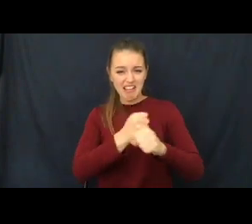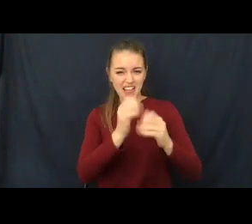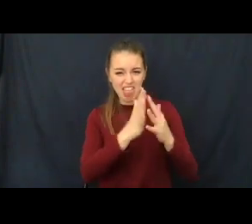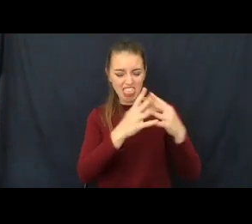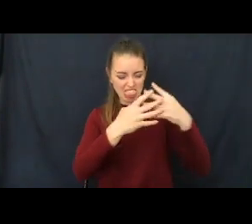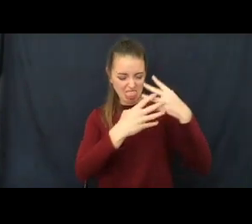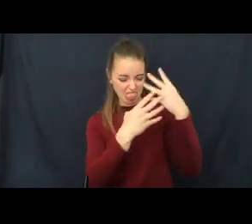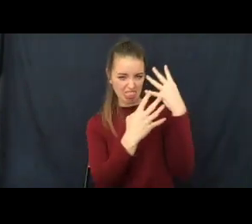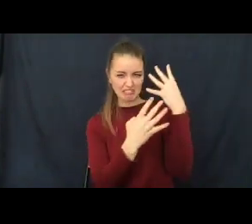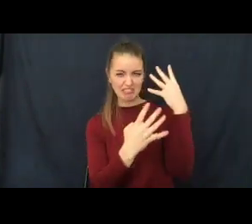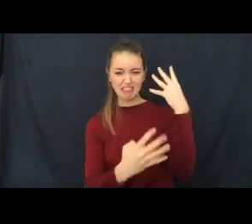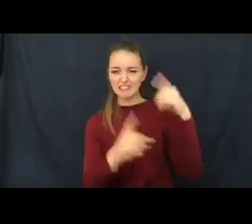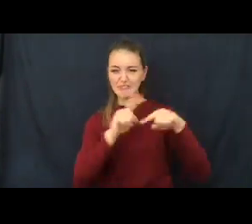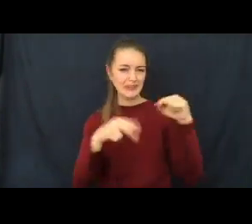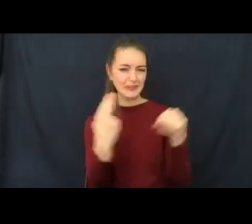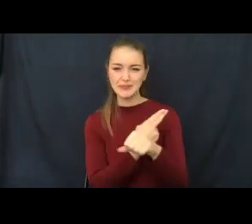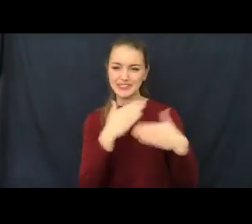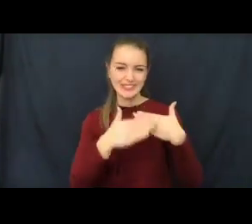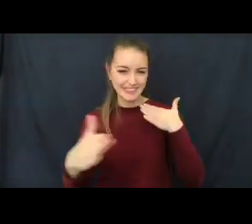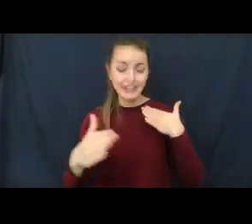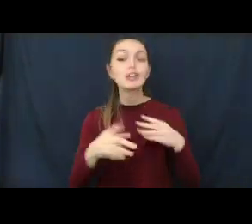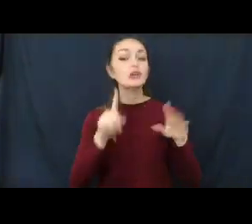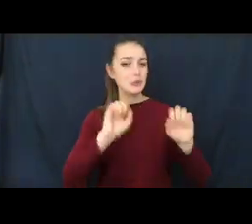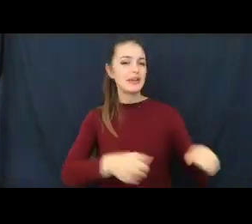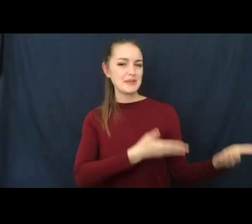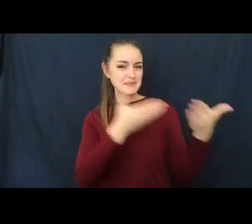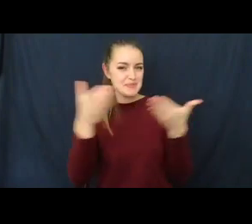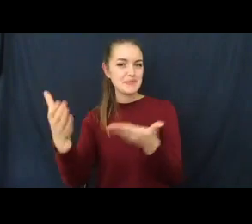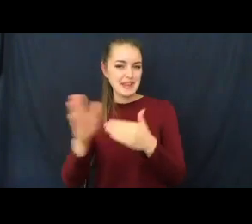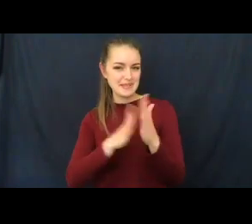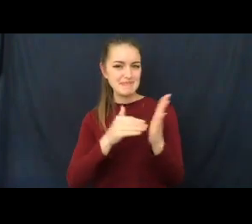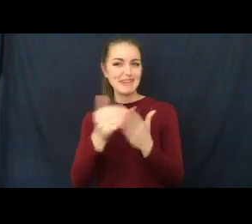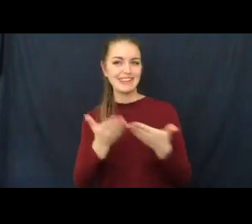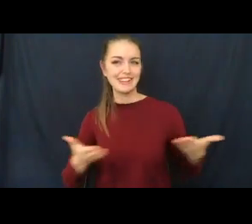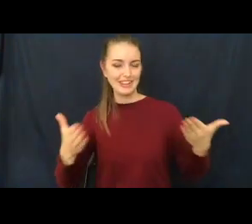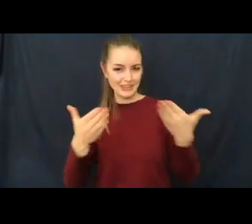paint anymore? So you can bring that here to the transfer station.